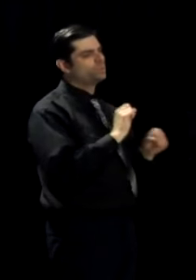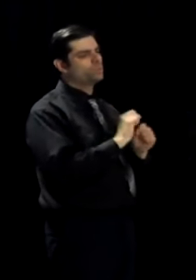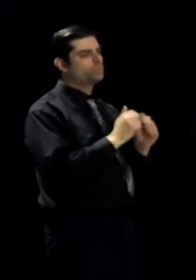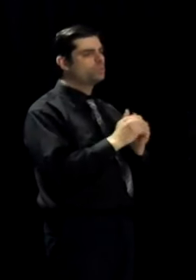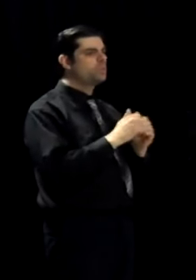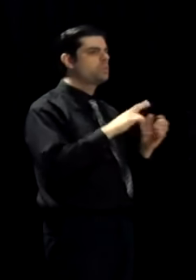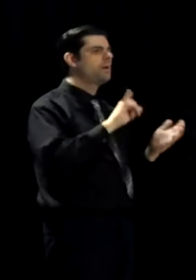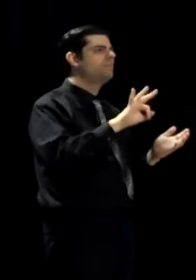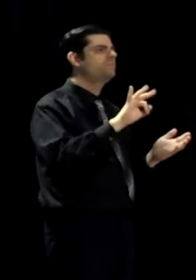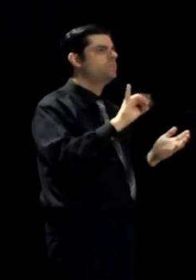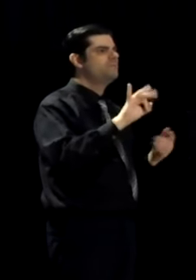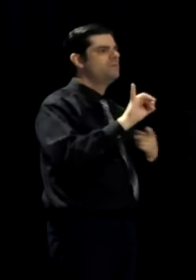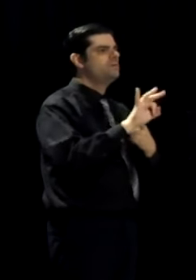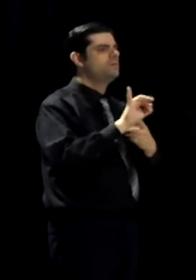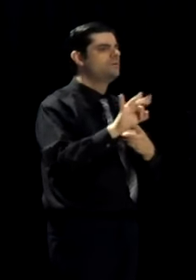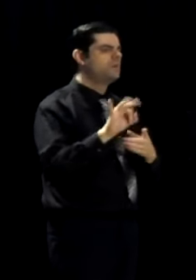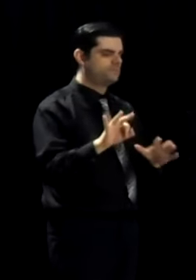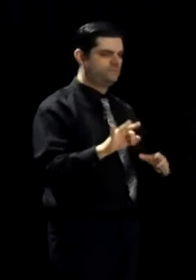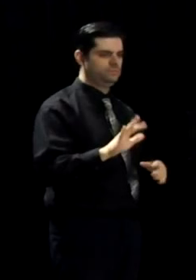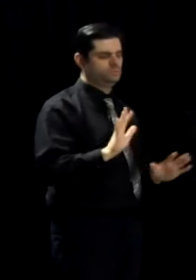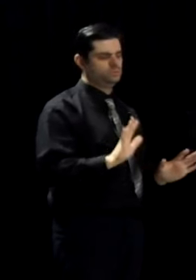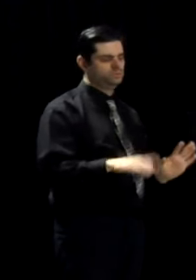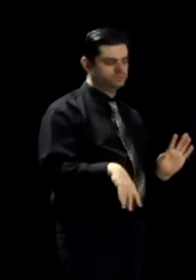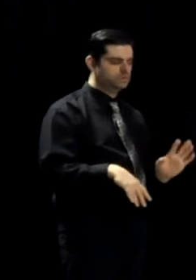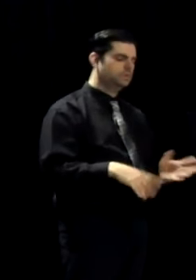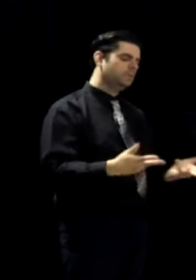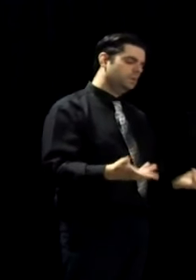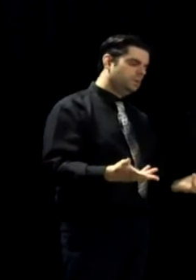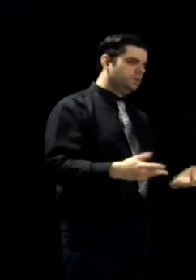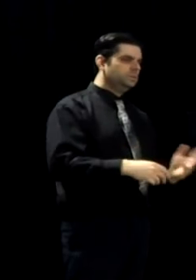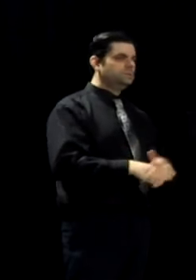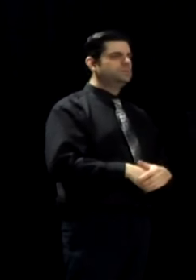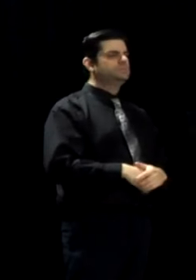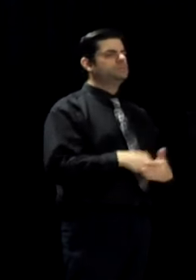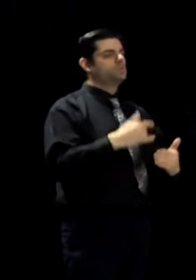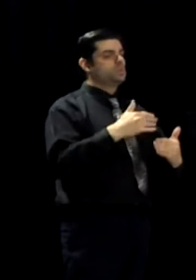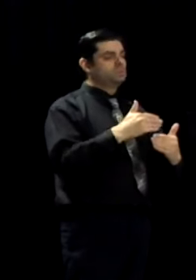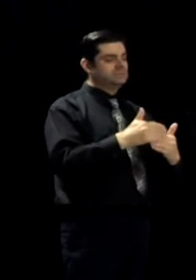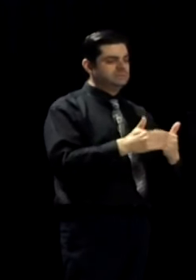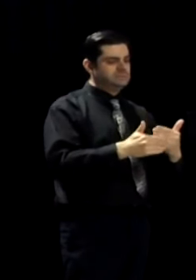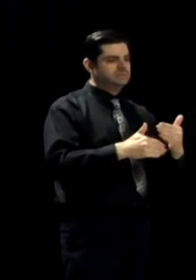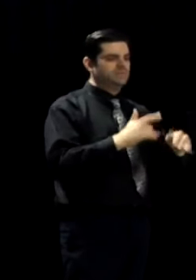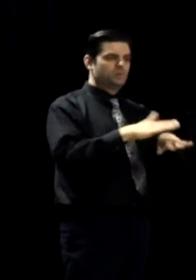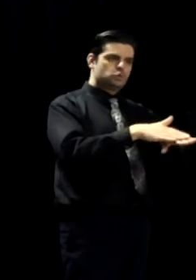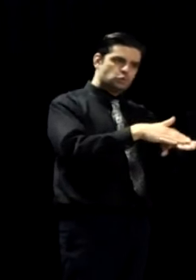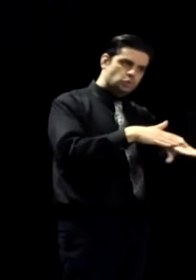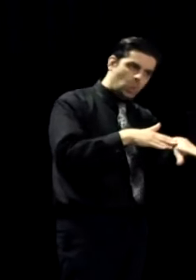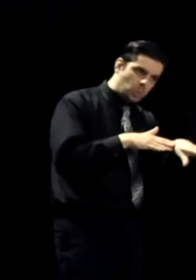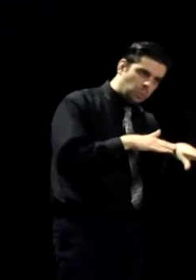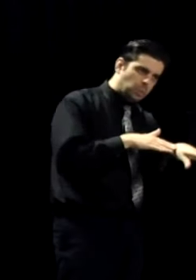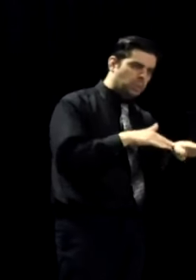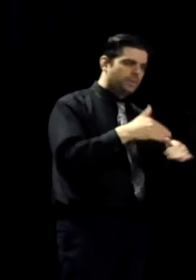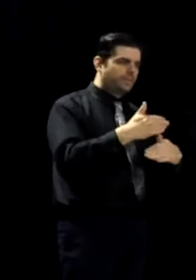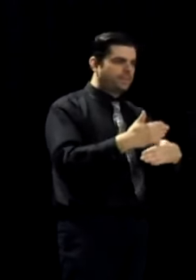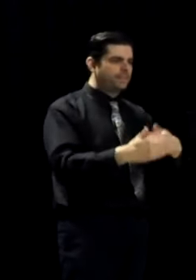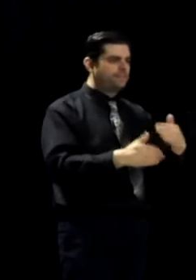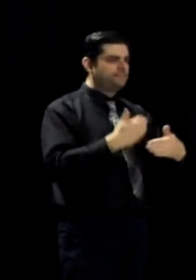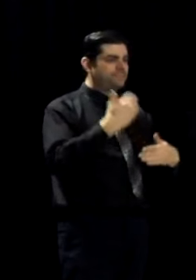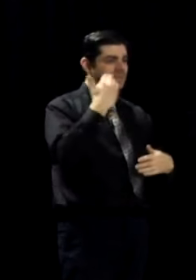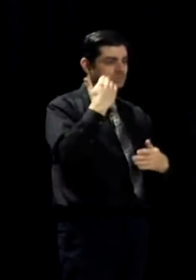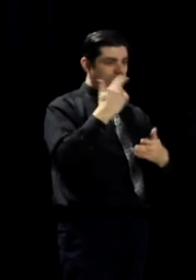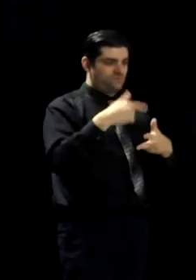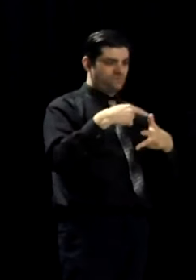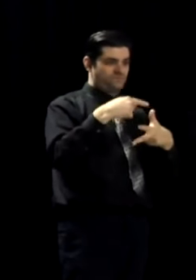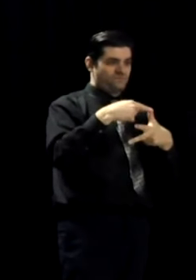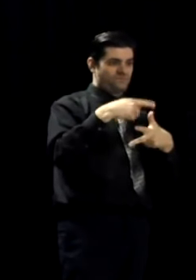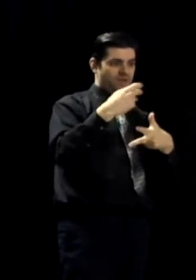you that's why you crawl into it, because with each phase you know you're going to get more positives for a while, unless it